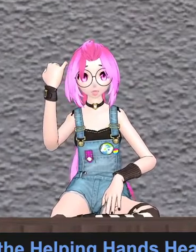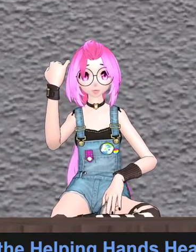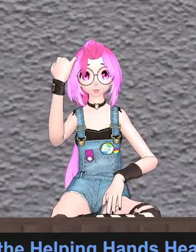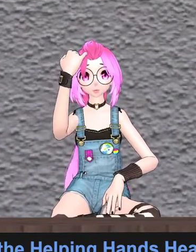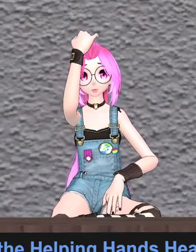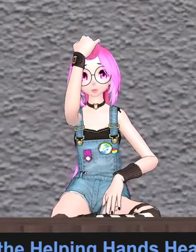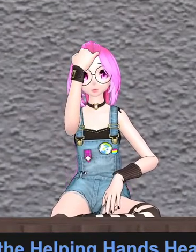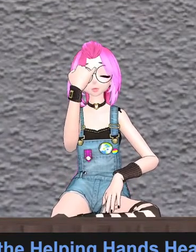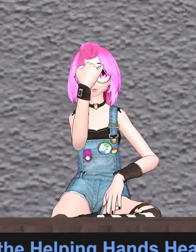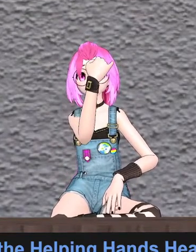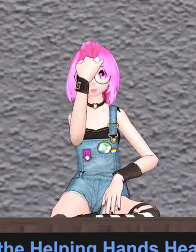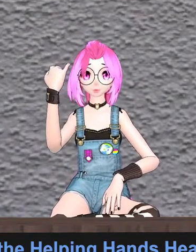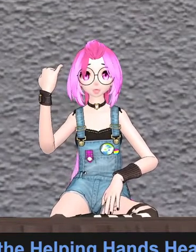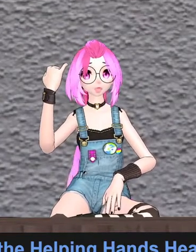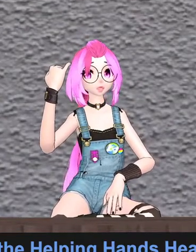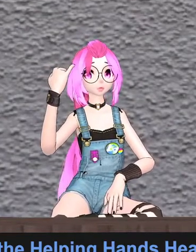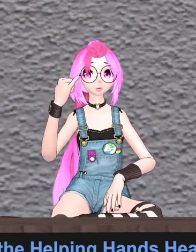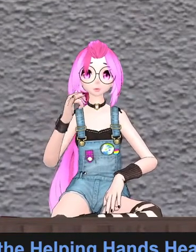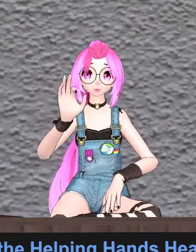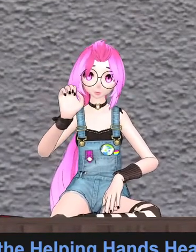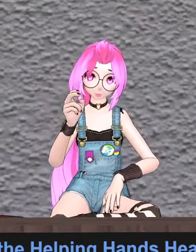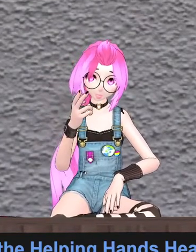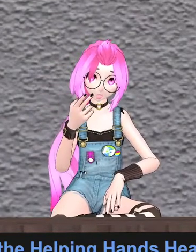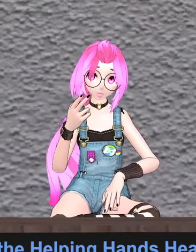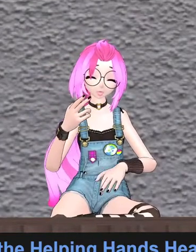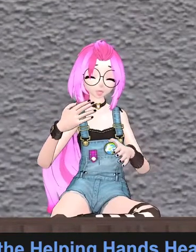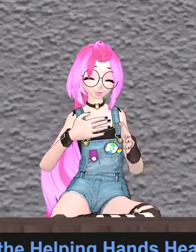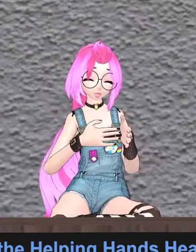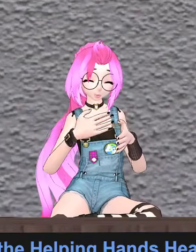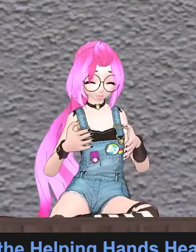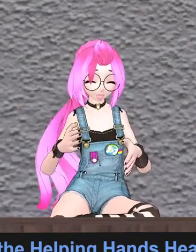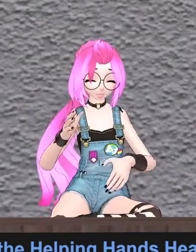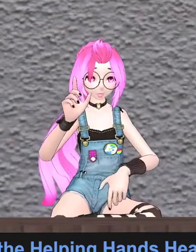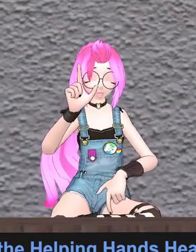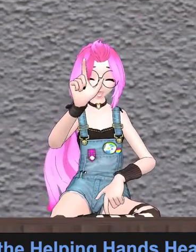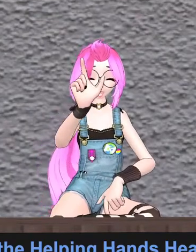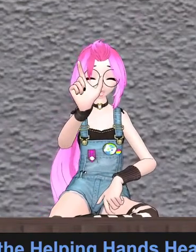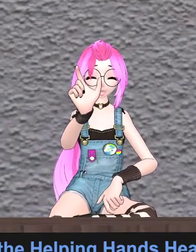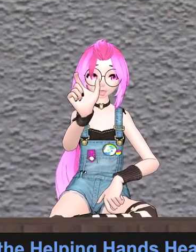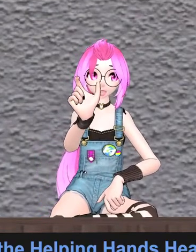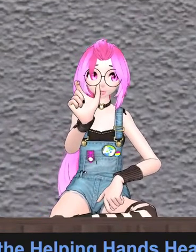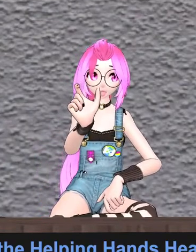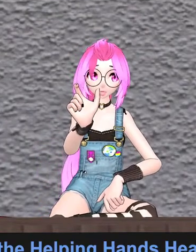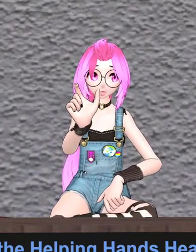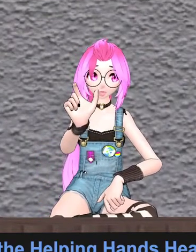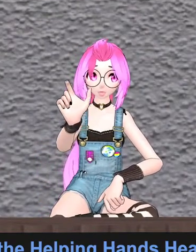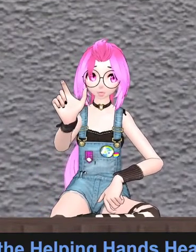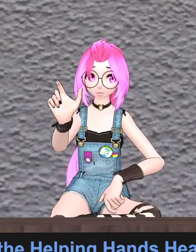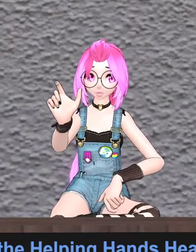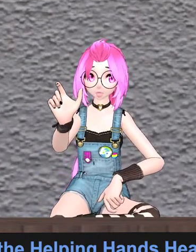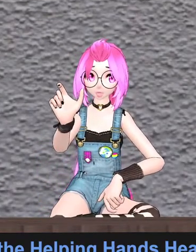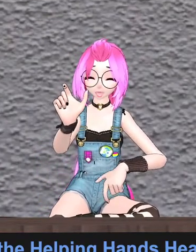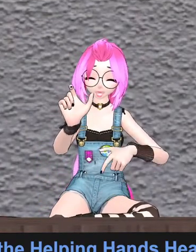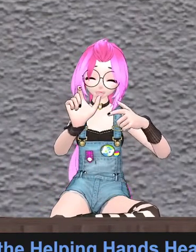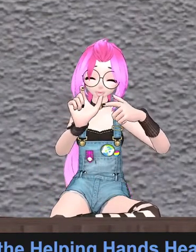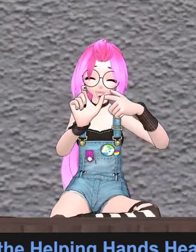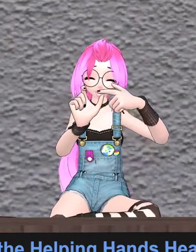Italy. Italy, or a much more common one is you kind of have your fingers squeezed like